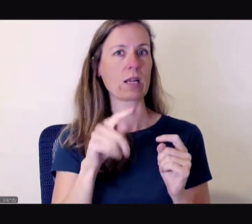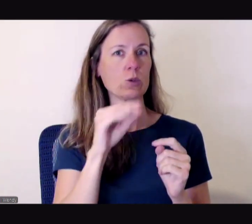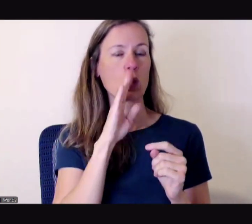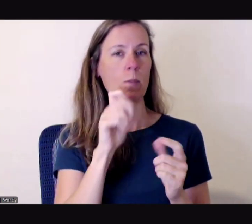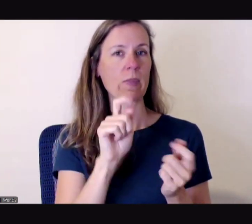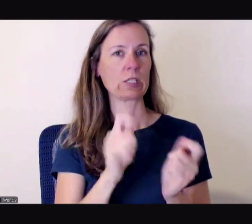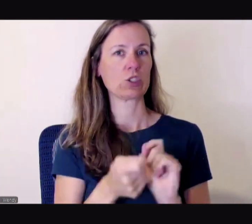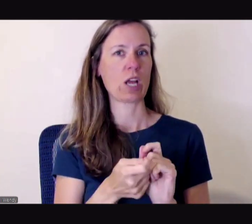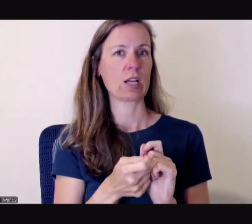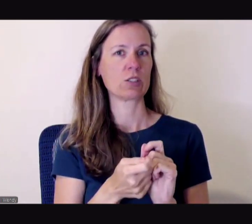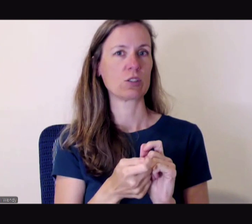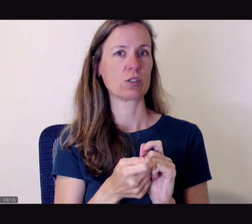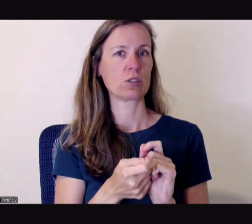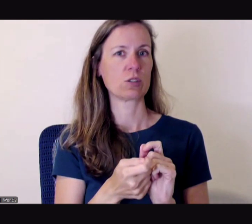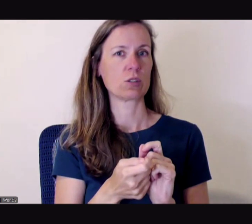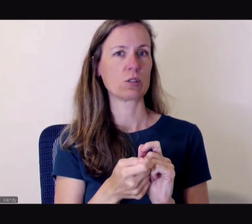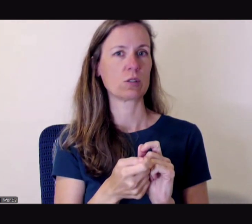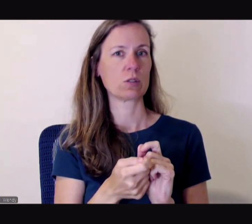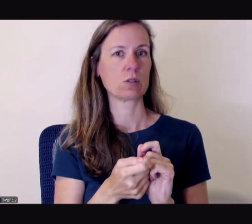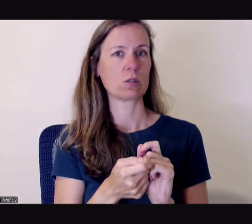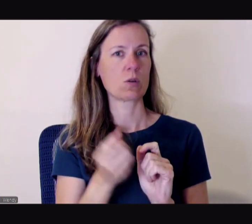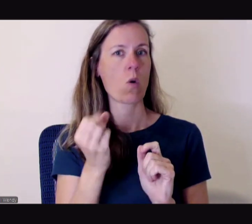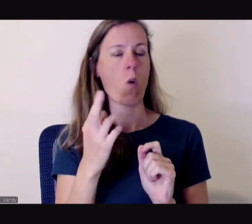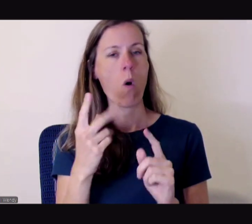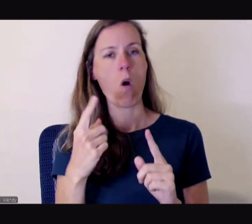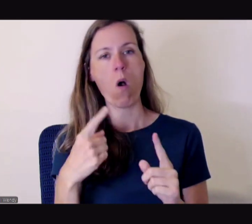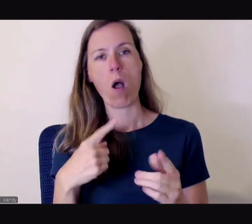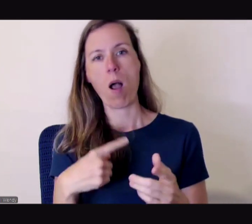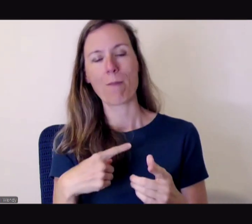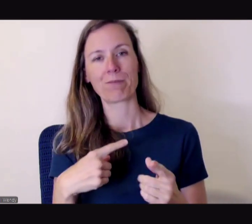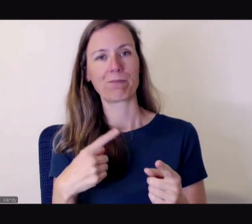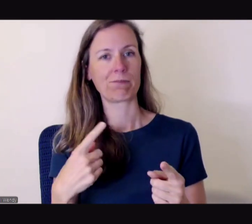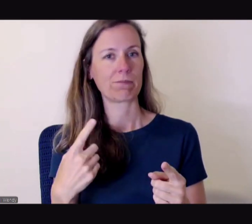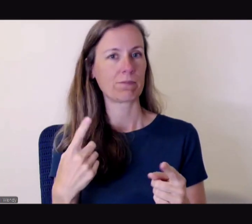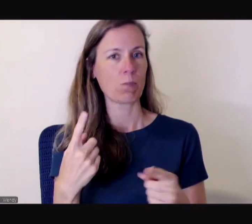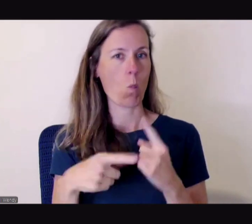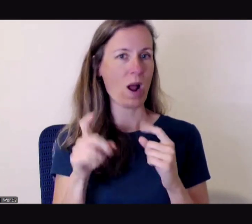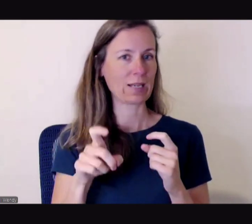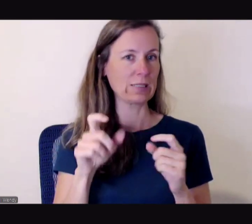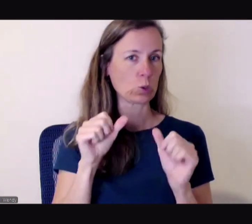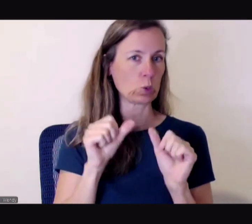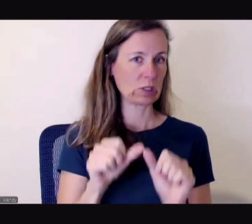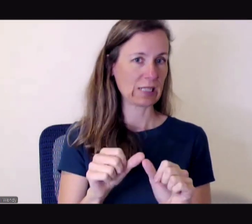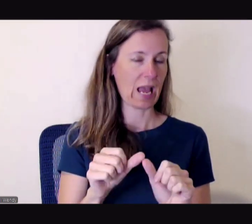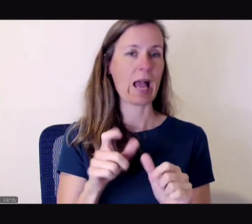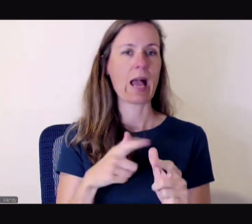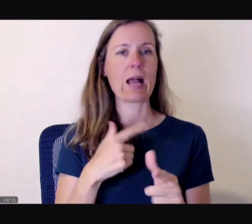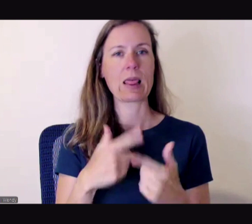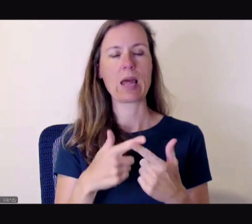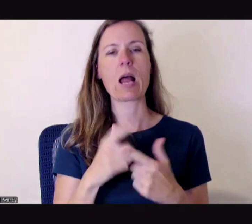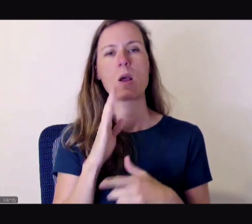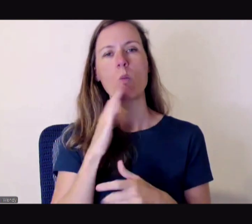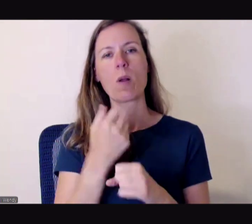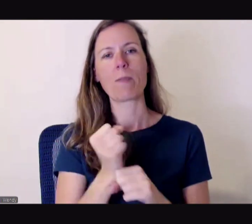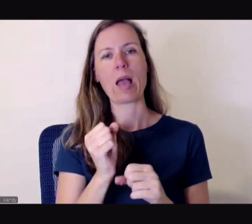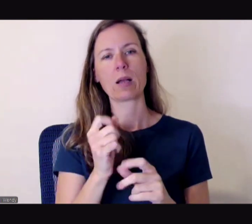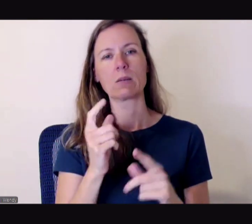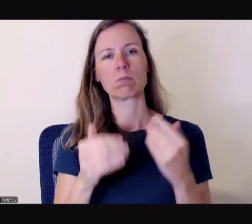or arguments for what needs to stay, I think that would make the process very productive.